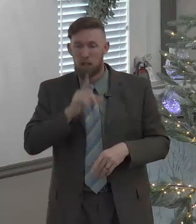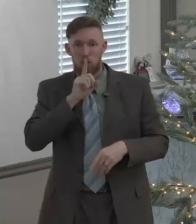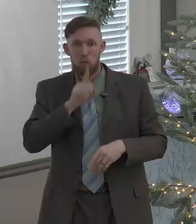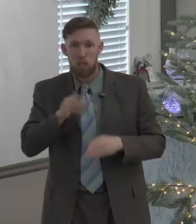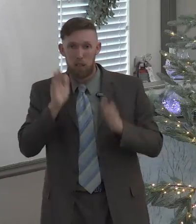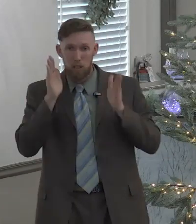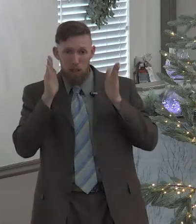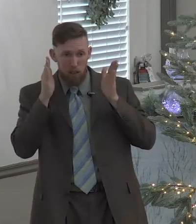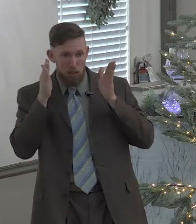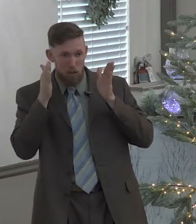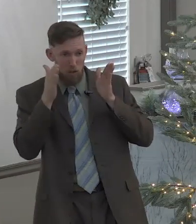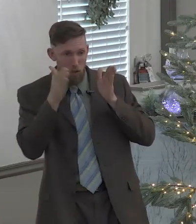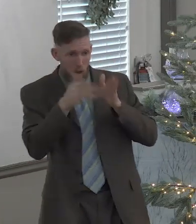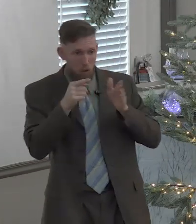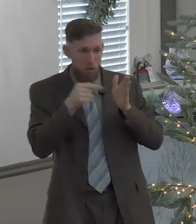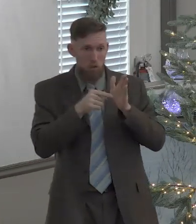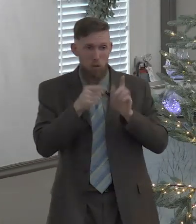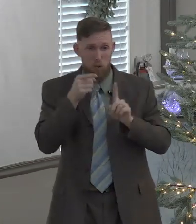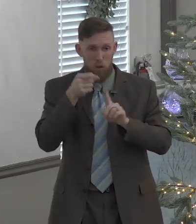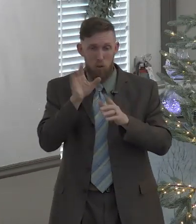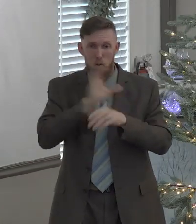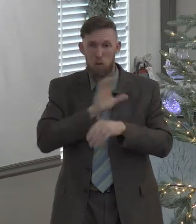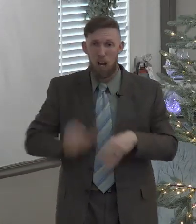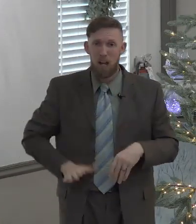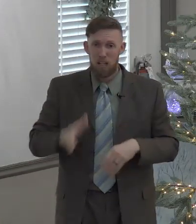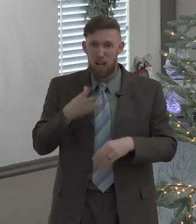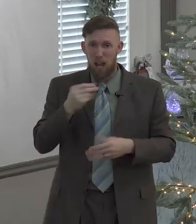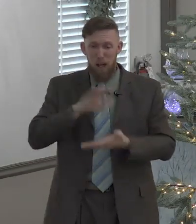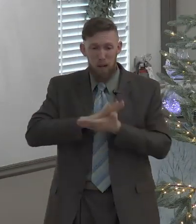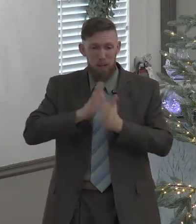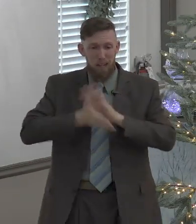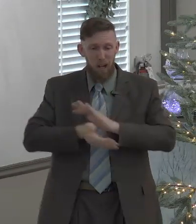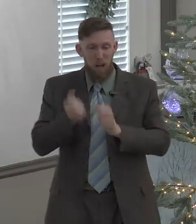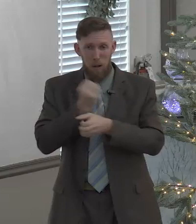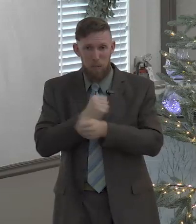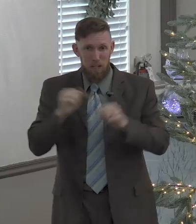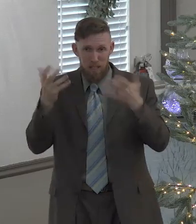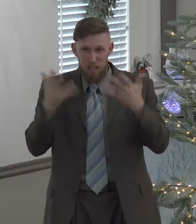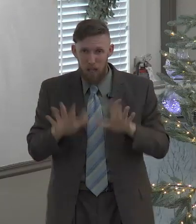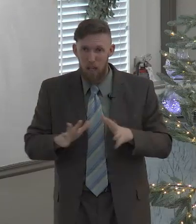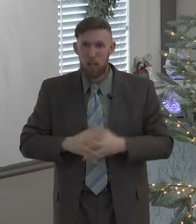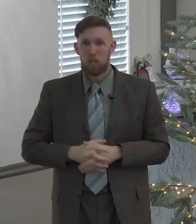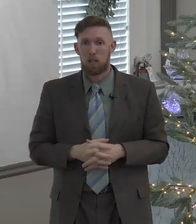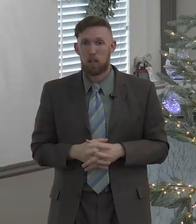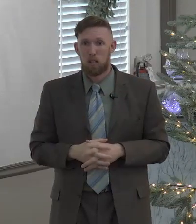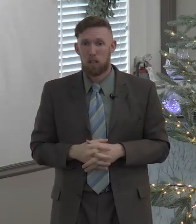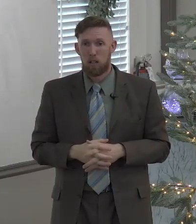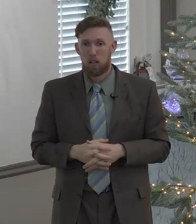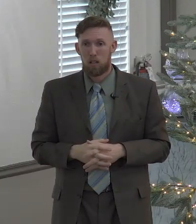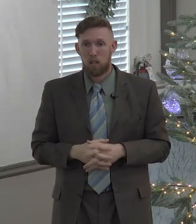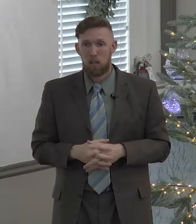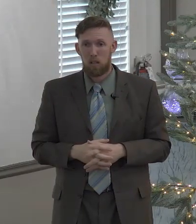this, Jairus has genuinely turned his heart to Christ and gotten saved,